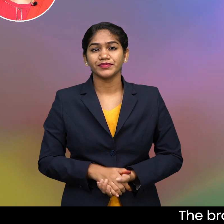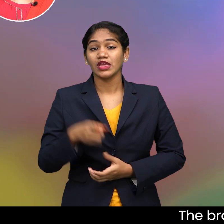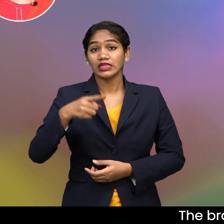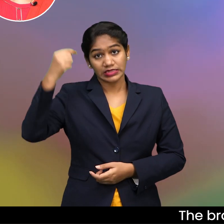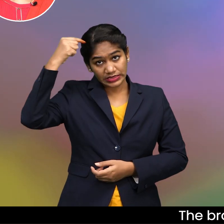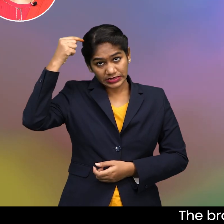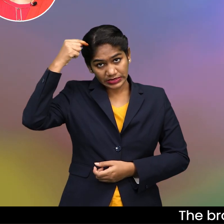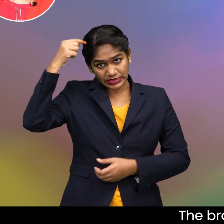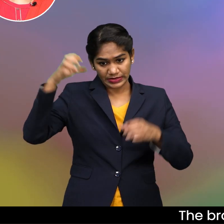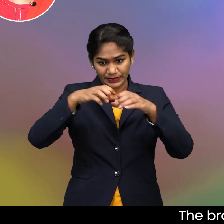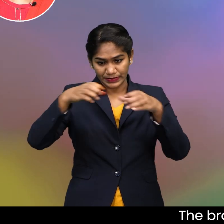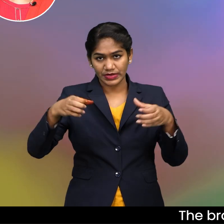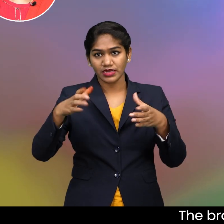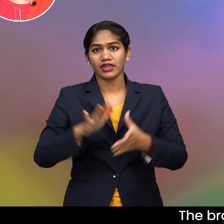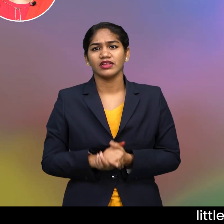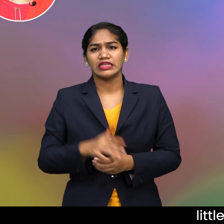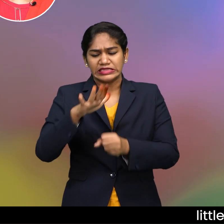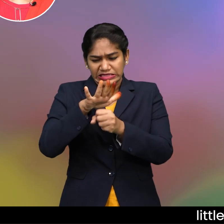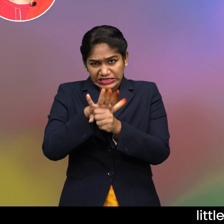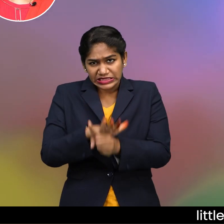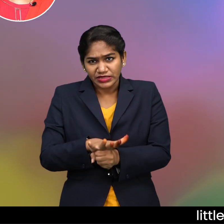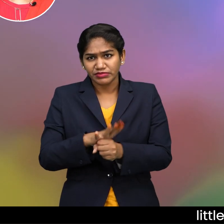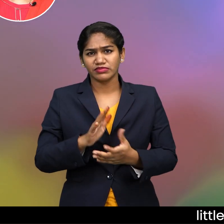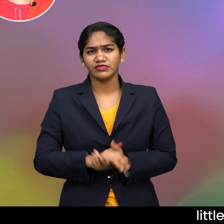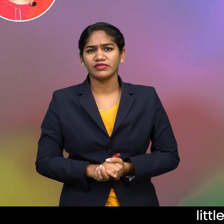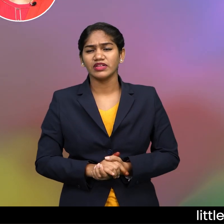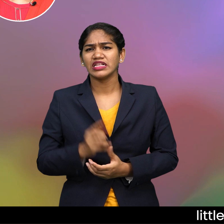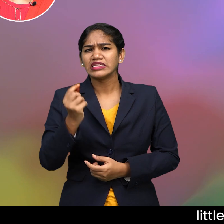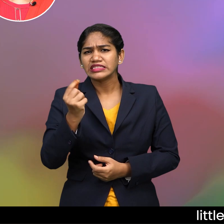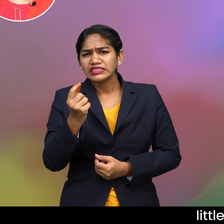The brain comprises little more than